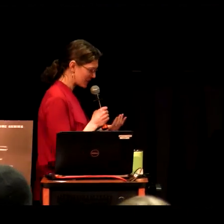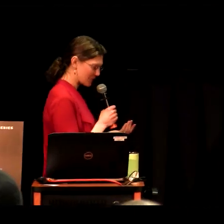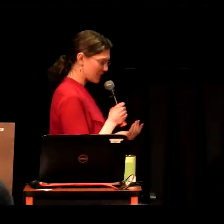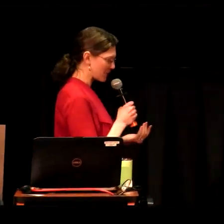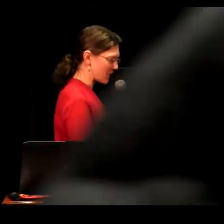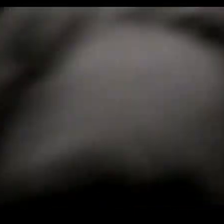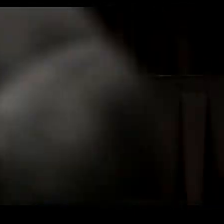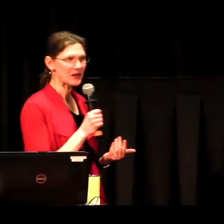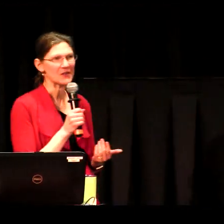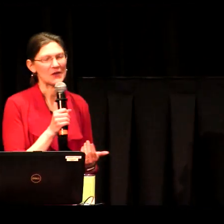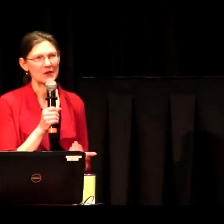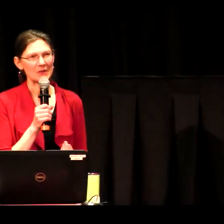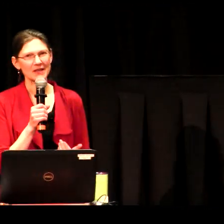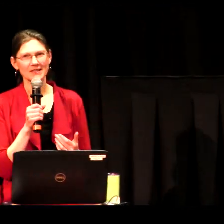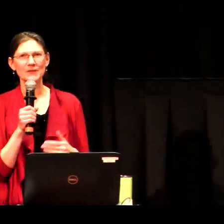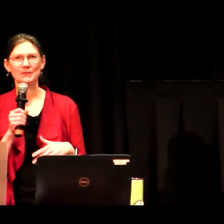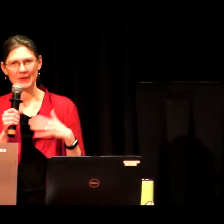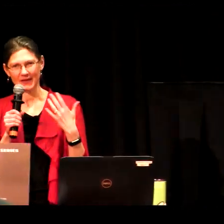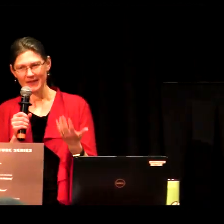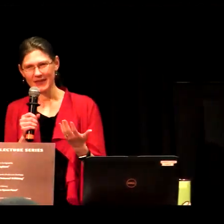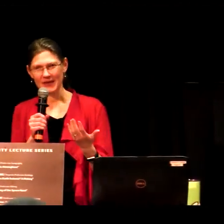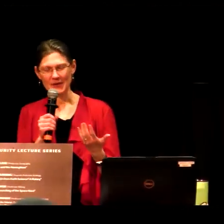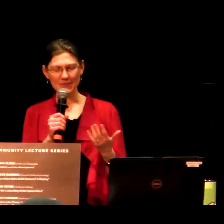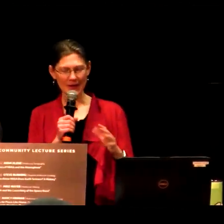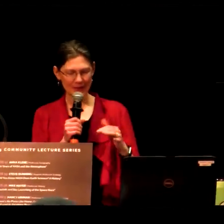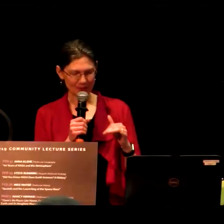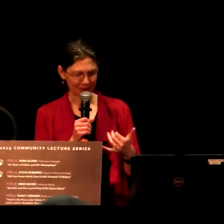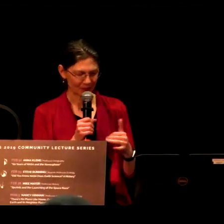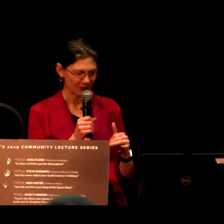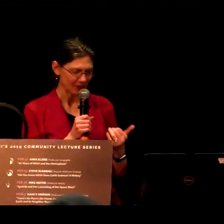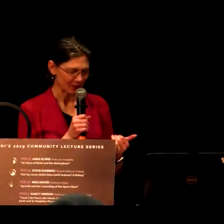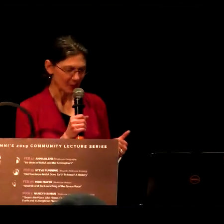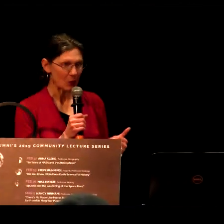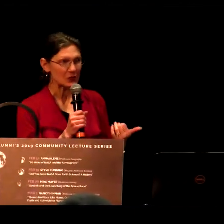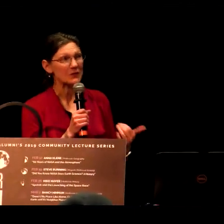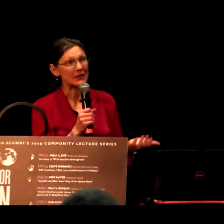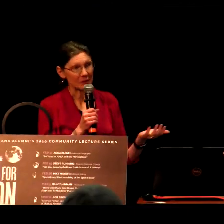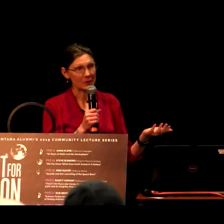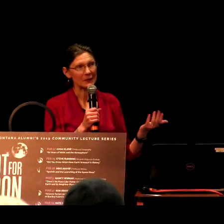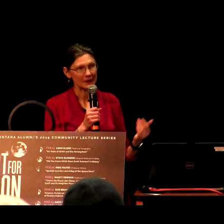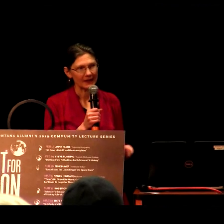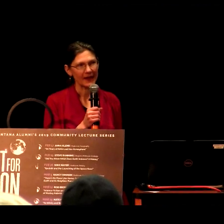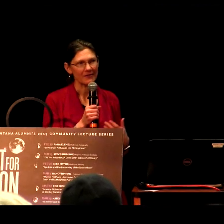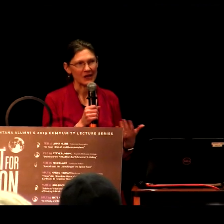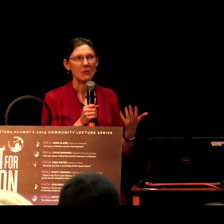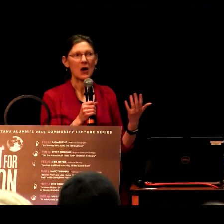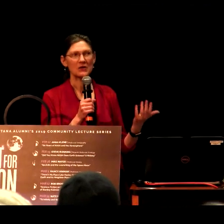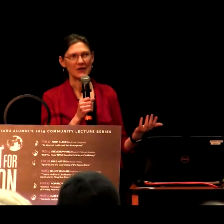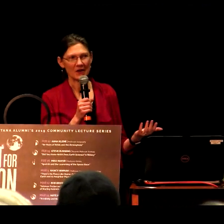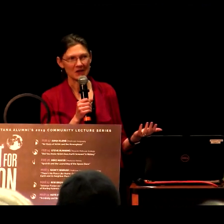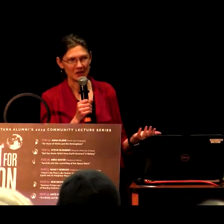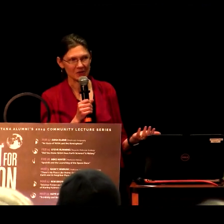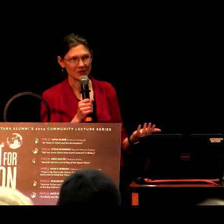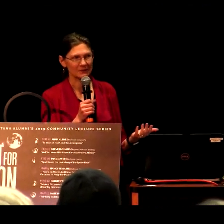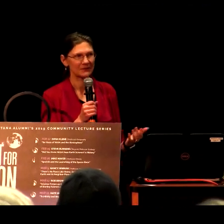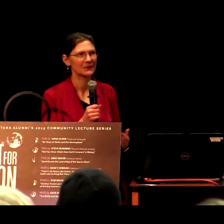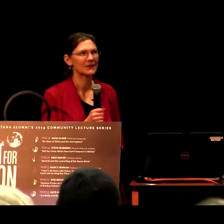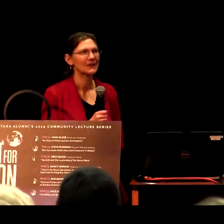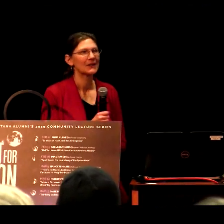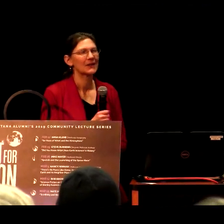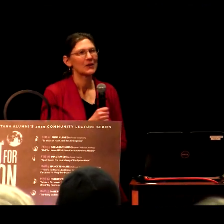So we're all going on theory because the poles flip every couple 100,000